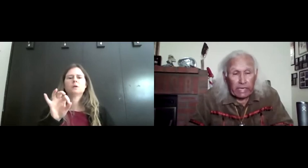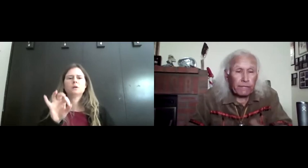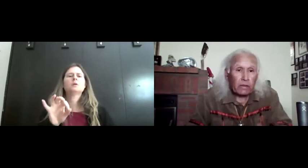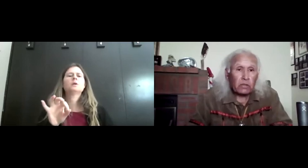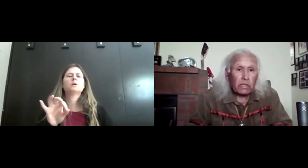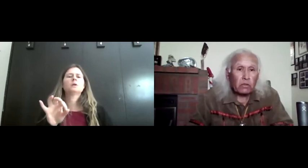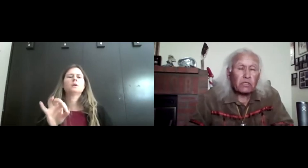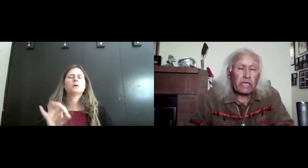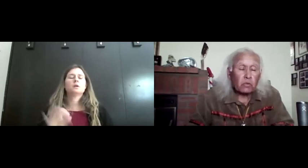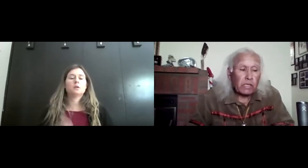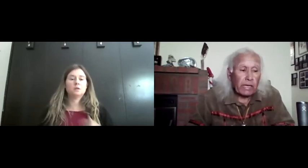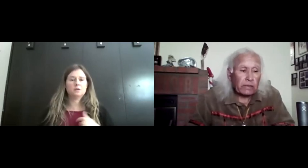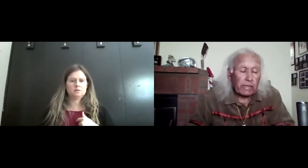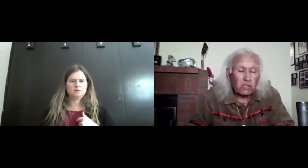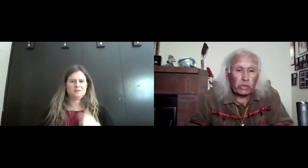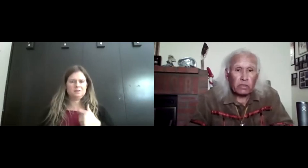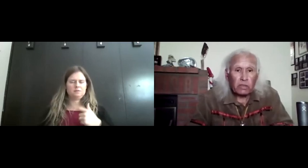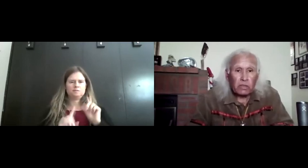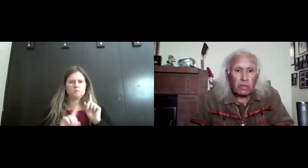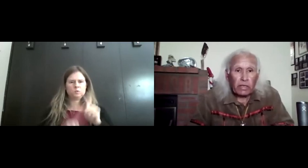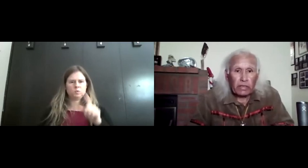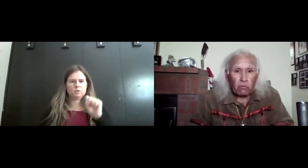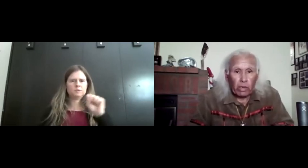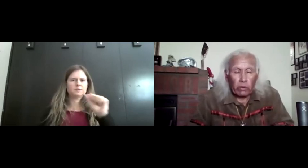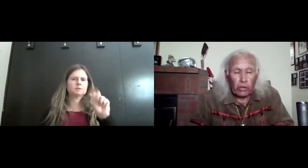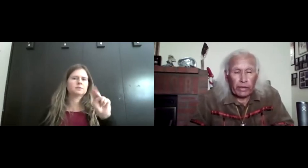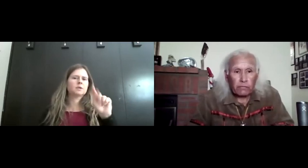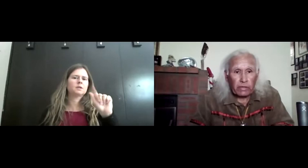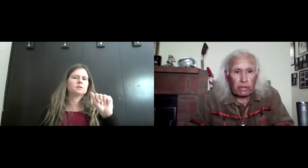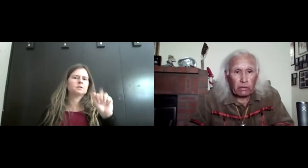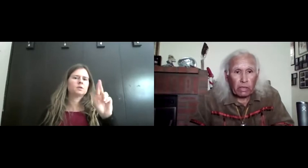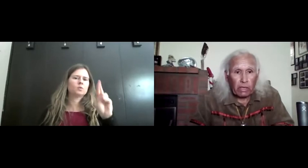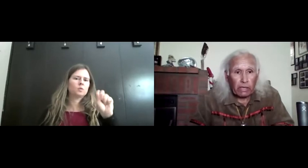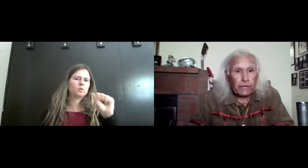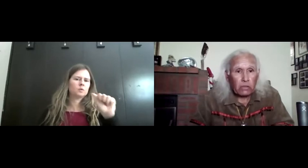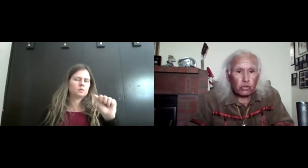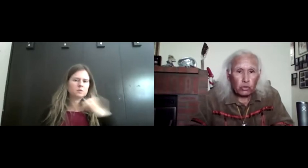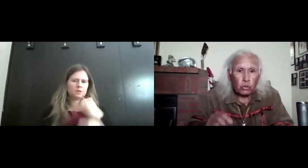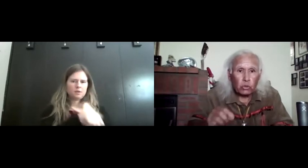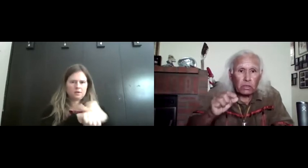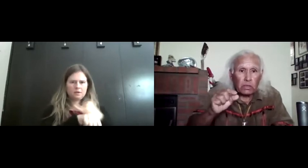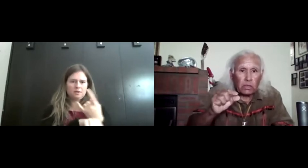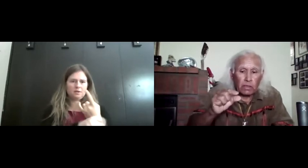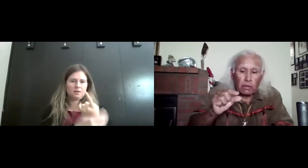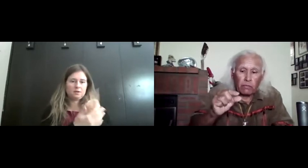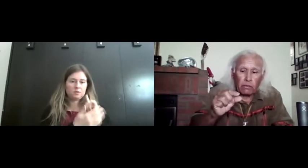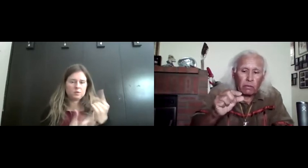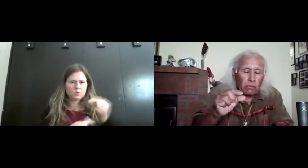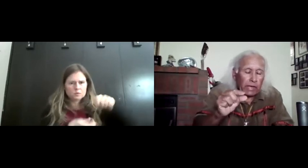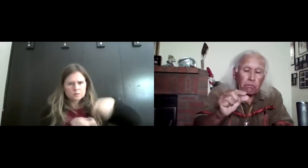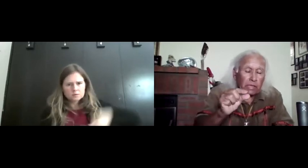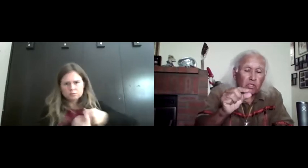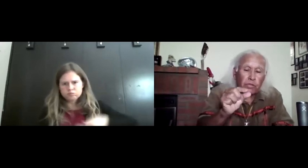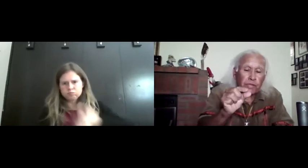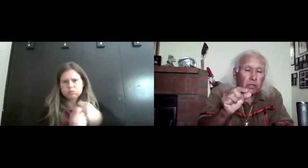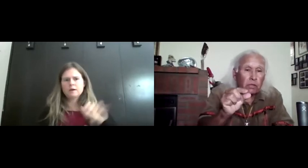And I found, I was on Santa Rosa Island last week, and while we were excavating, I found two